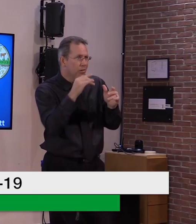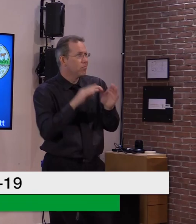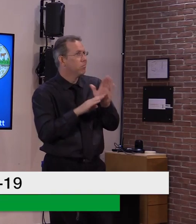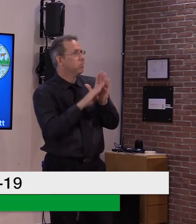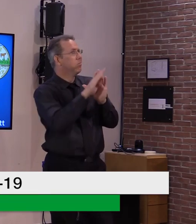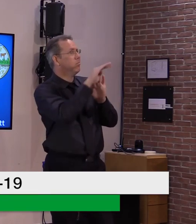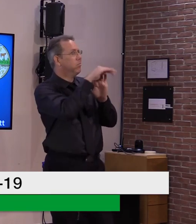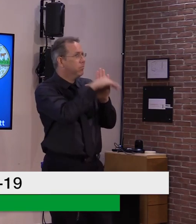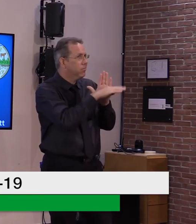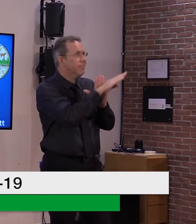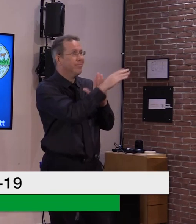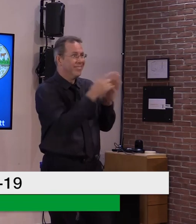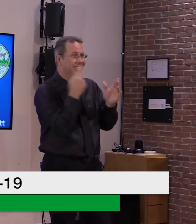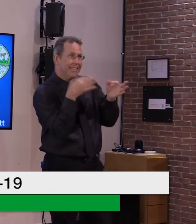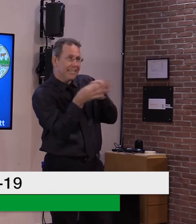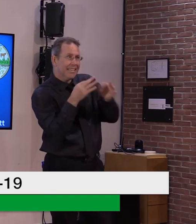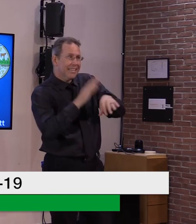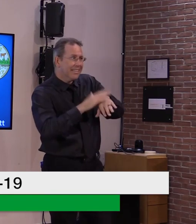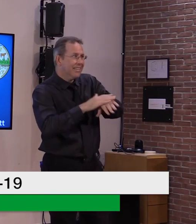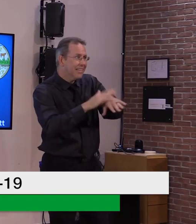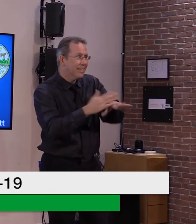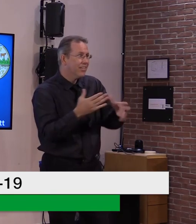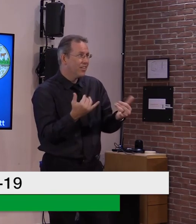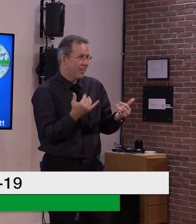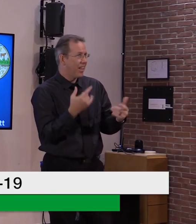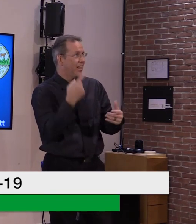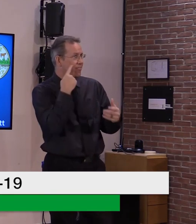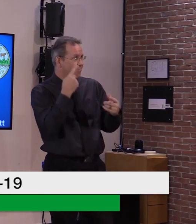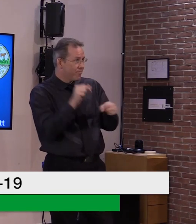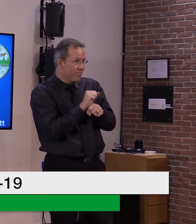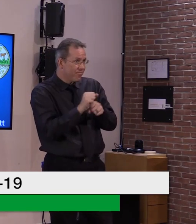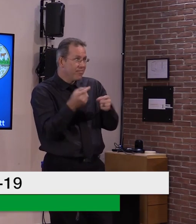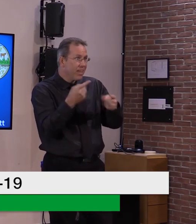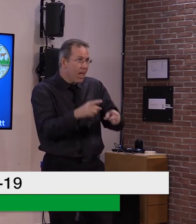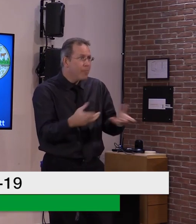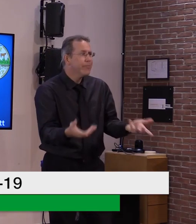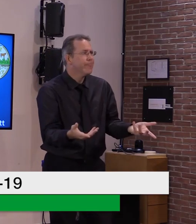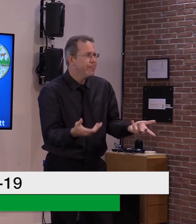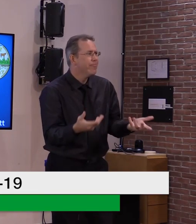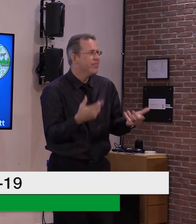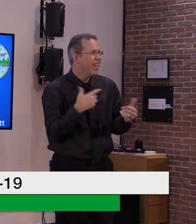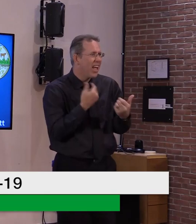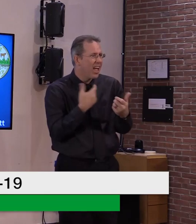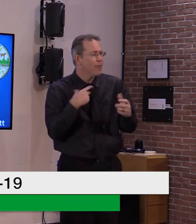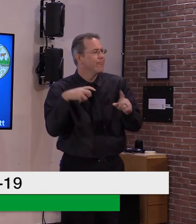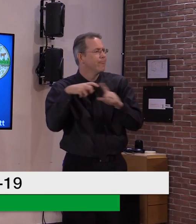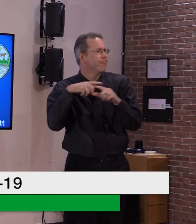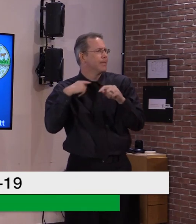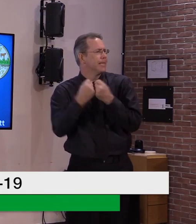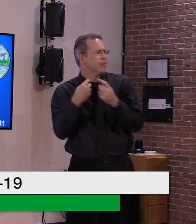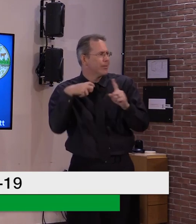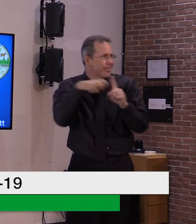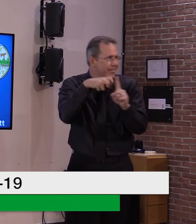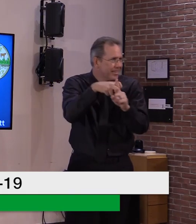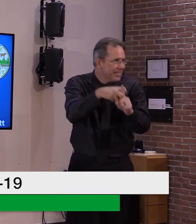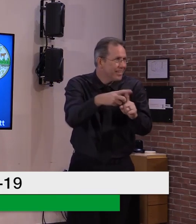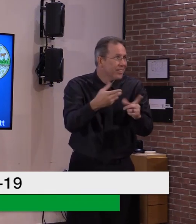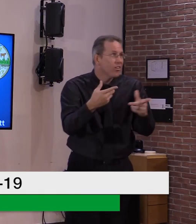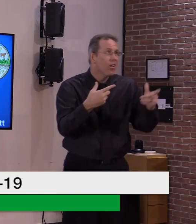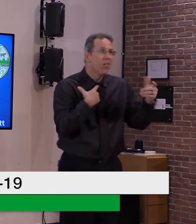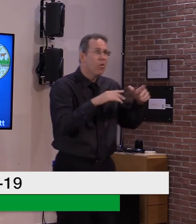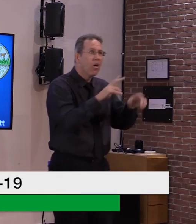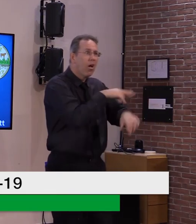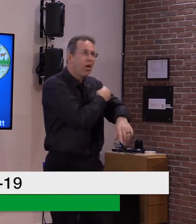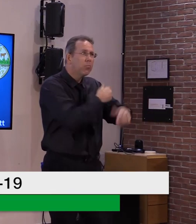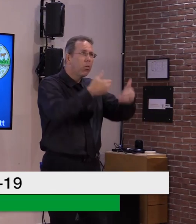workforce in terms of our health care system capacity etc so that would be a very dire